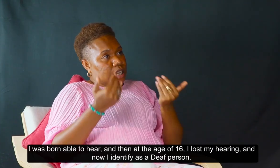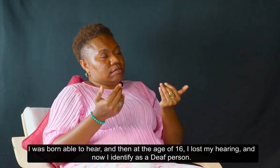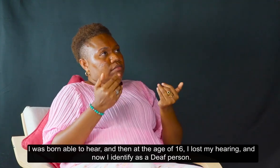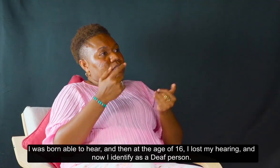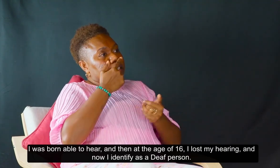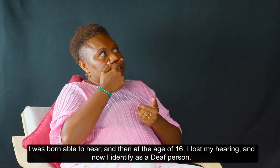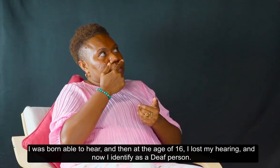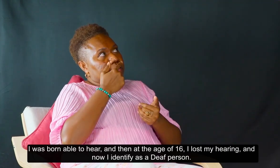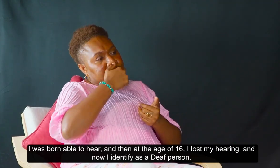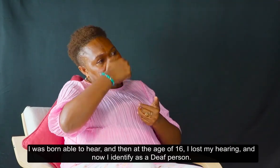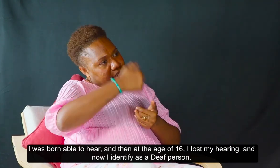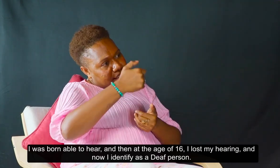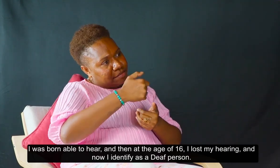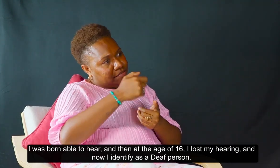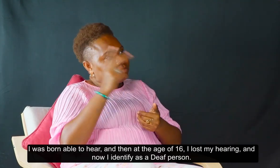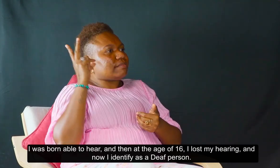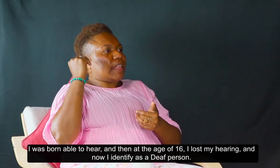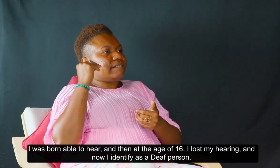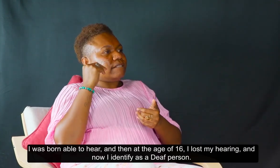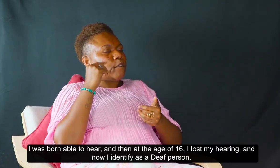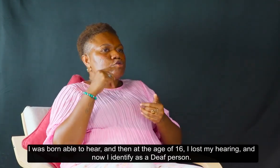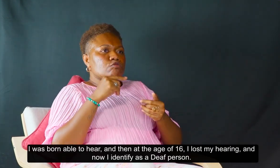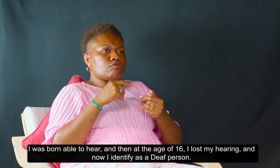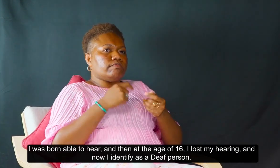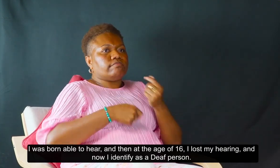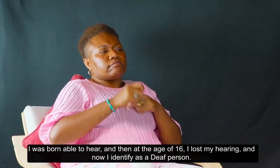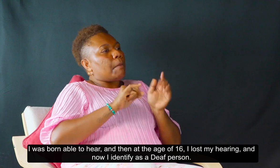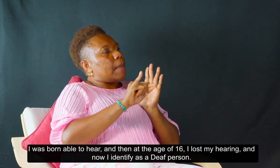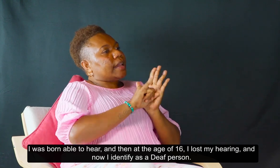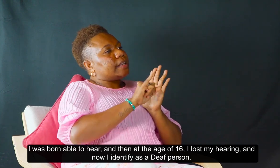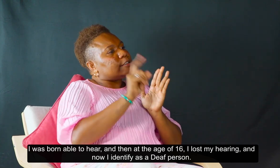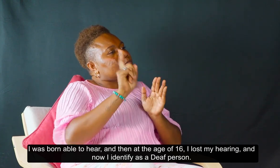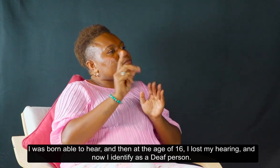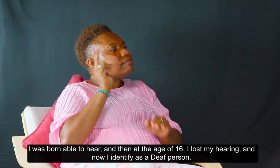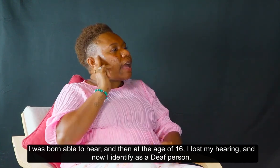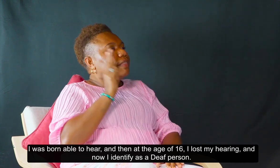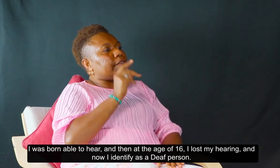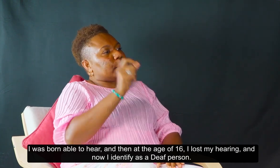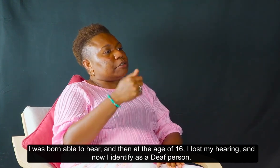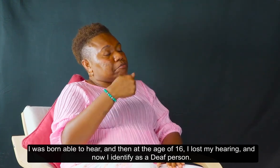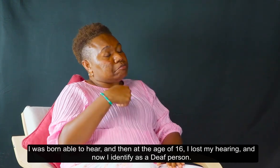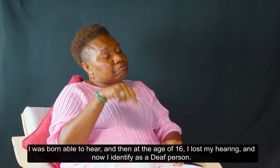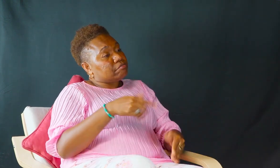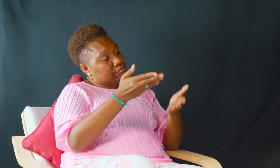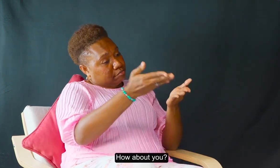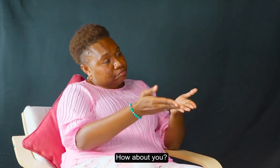to hear, and then at the age of 16, I lost my hearing, and now I identify as a deaf person. How about